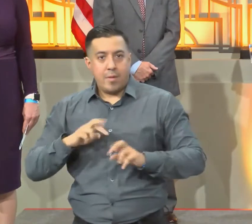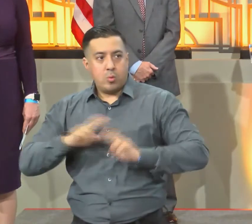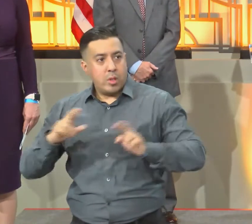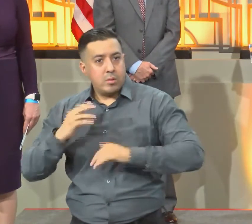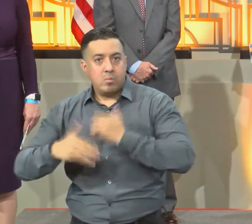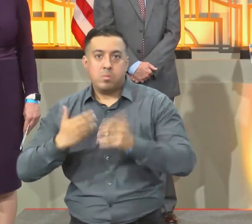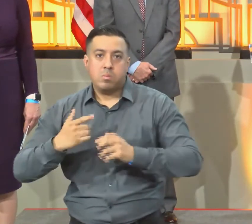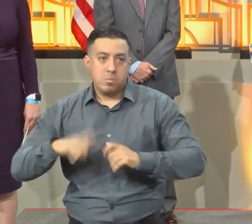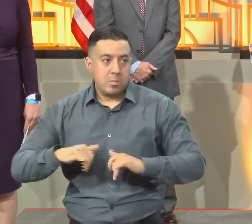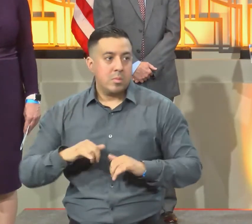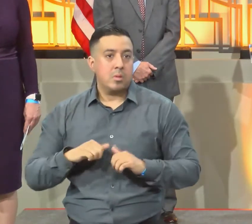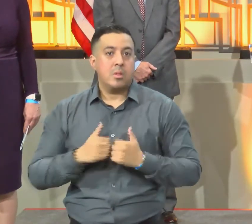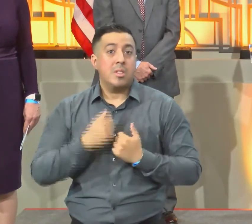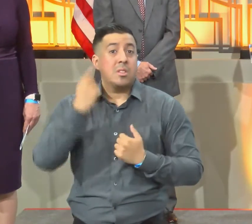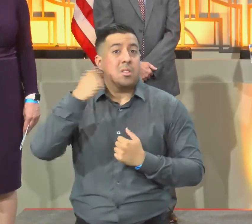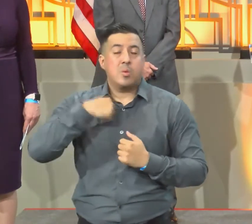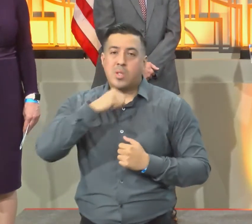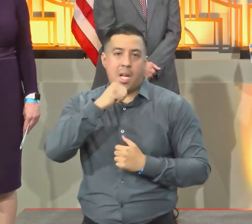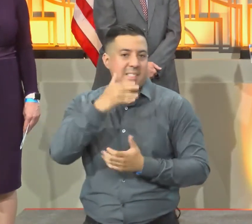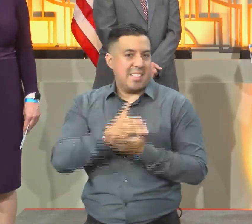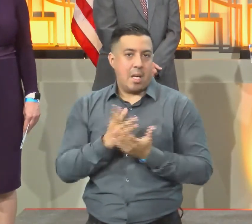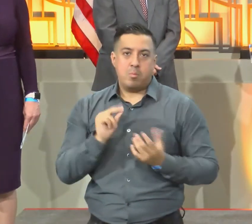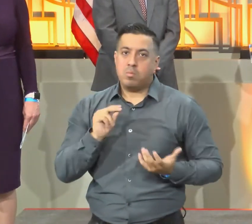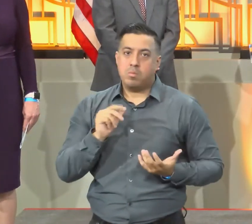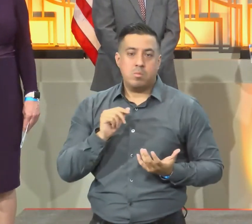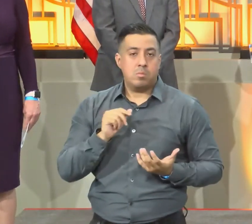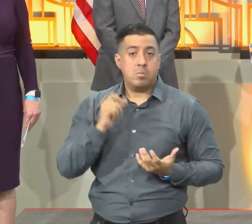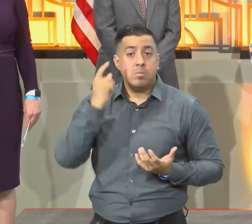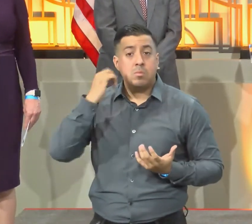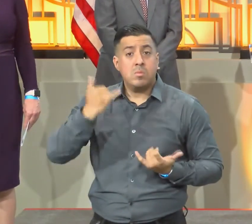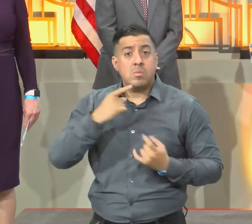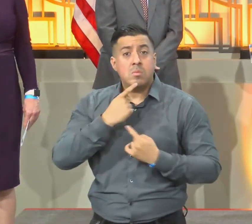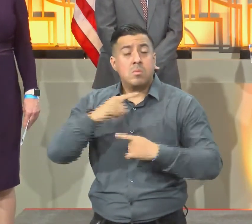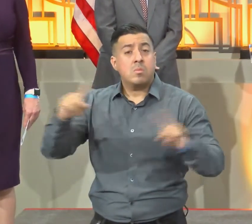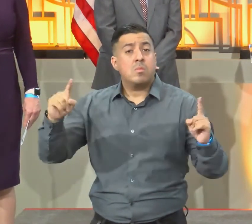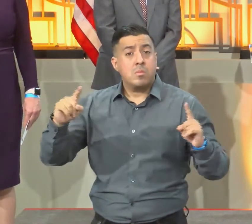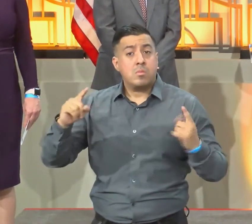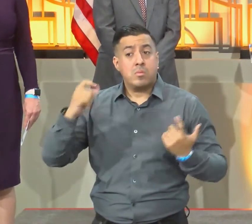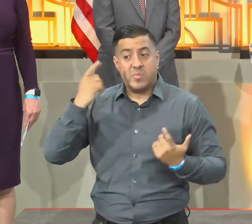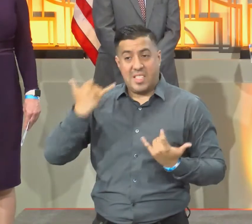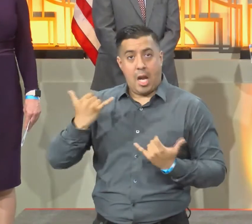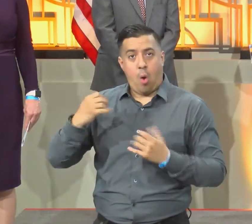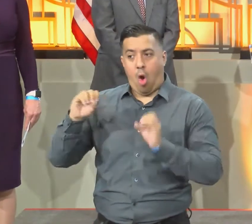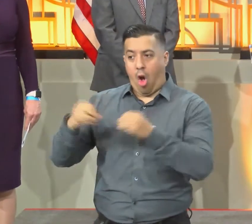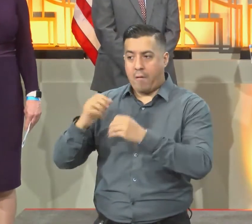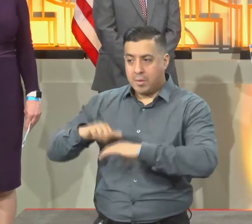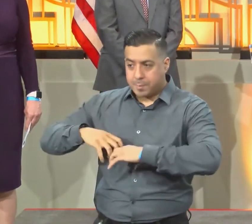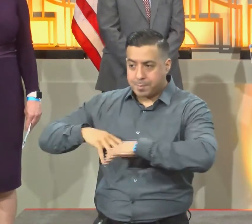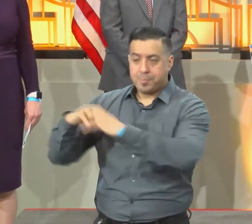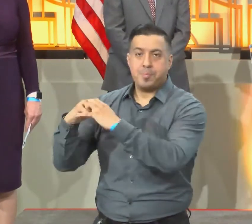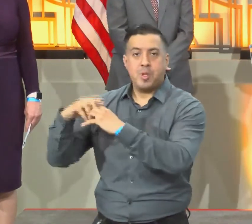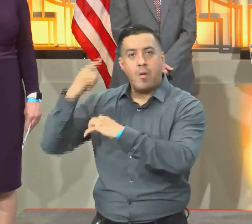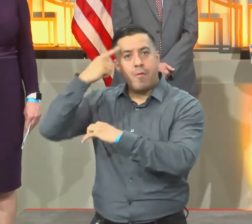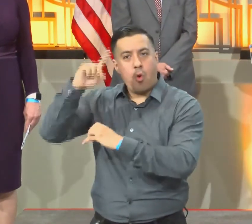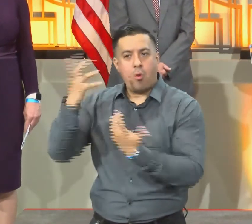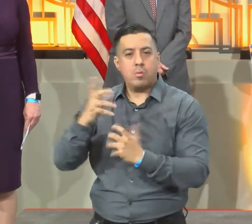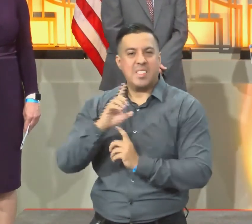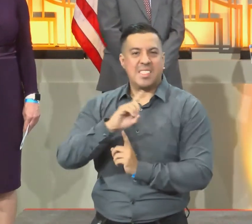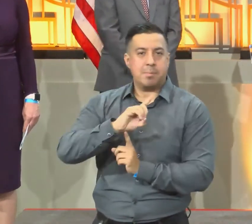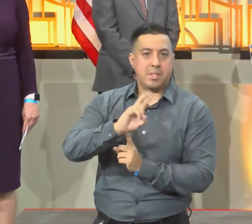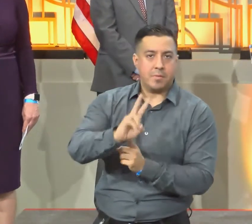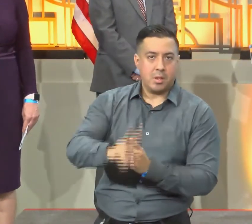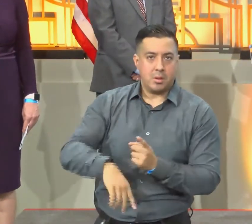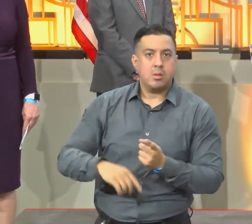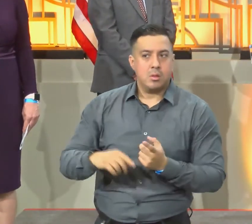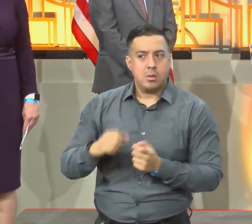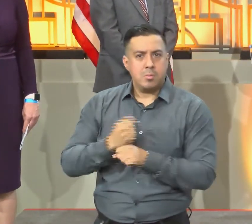going to stop here. Today's announcement with the expansion of an official office that includes domestic violence ensures